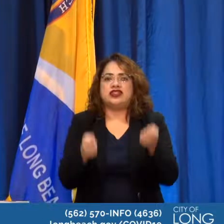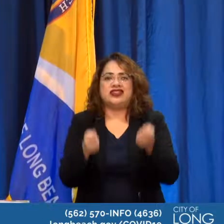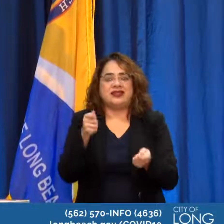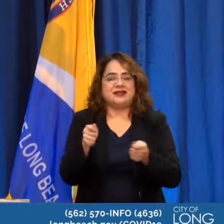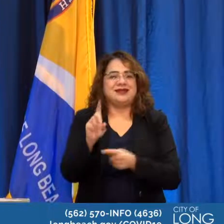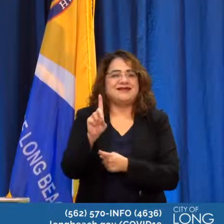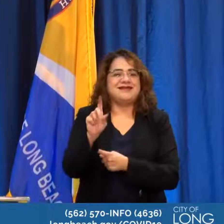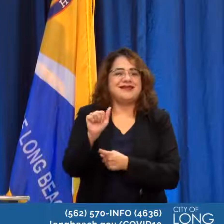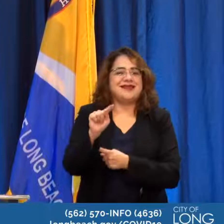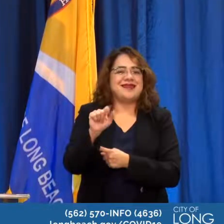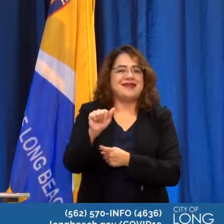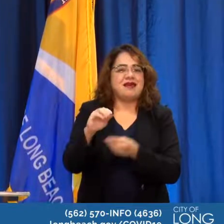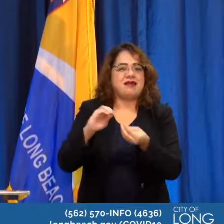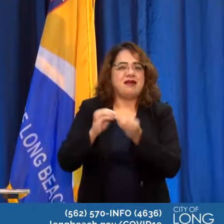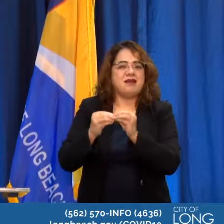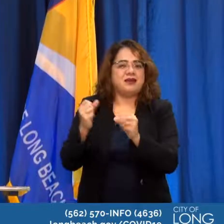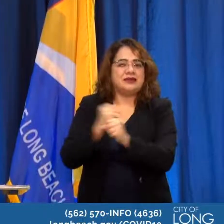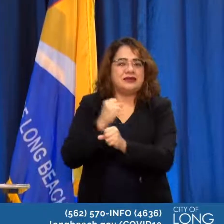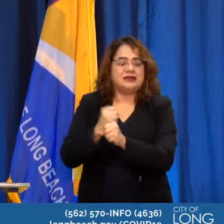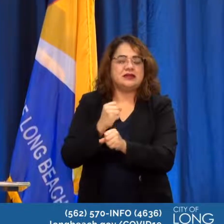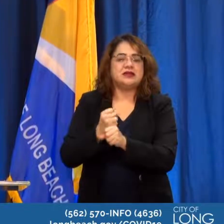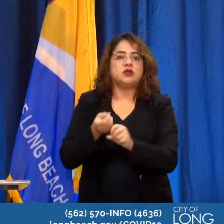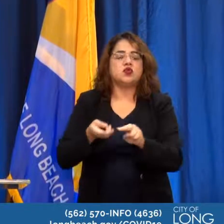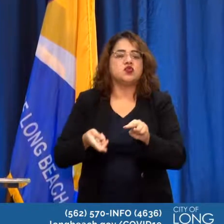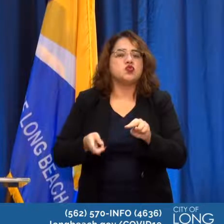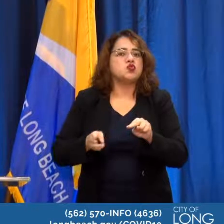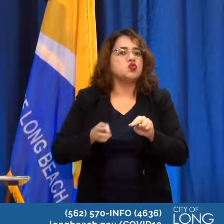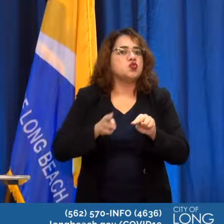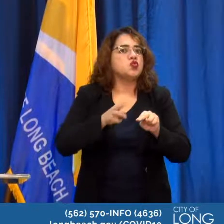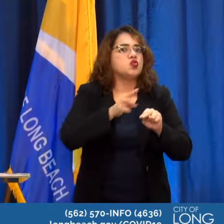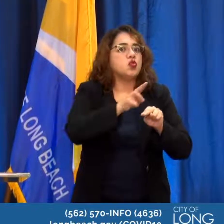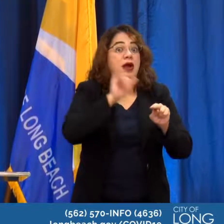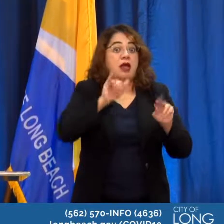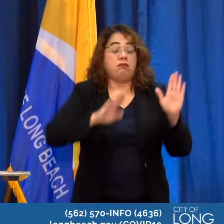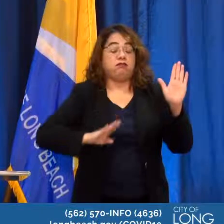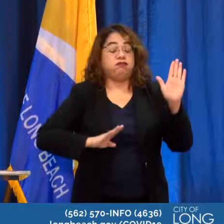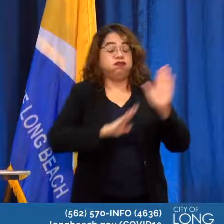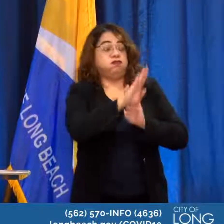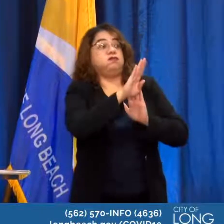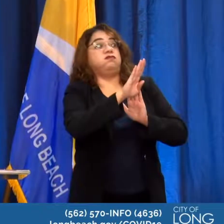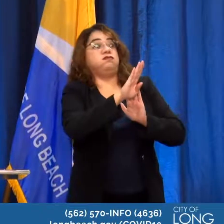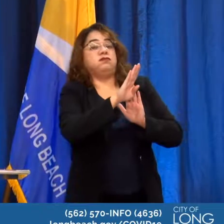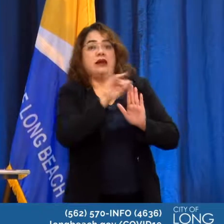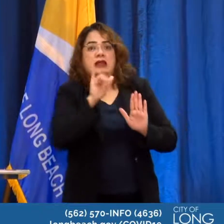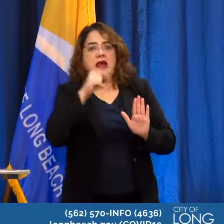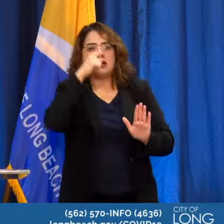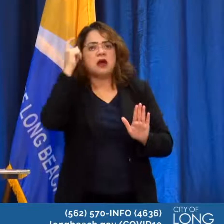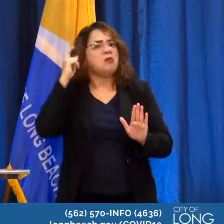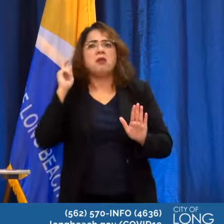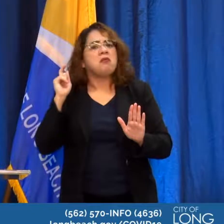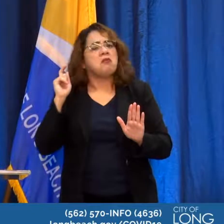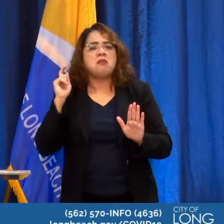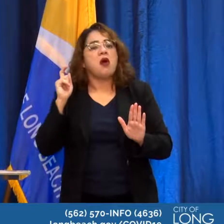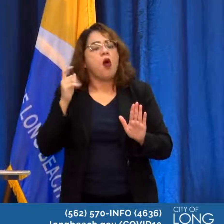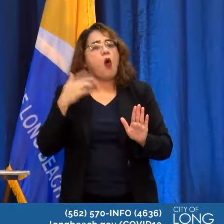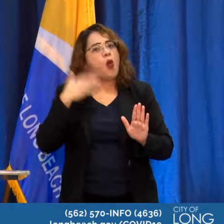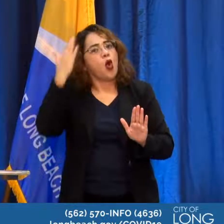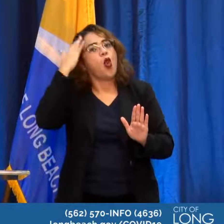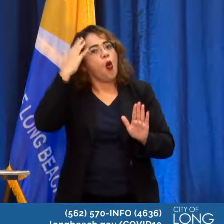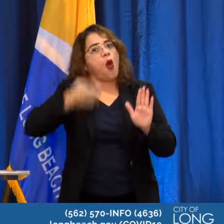the increases are going very quickly and at a slope that we did not even see this summer when we were in the middle of our